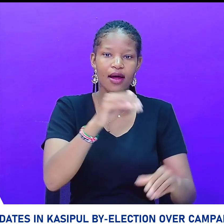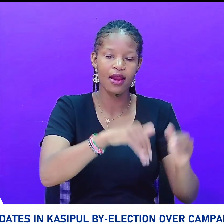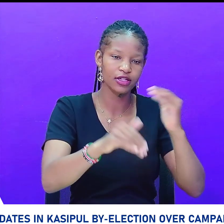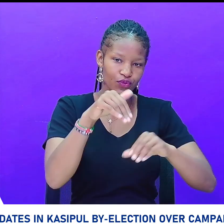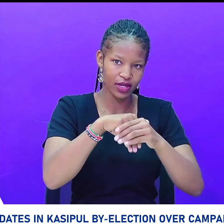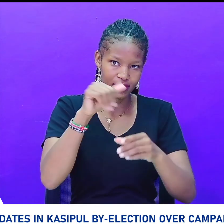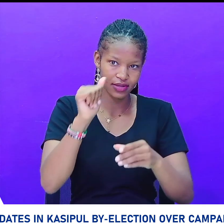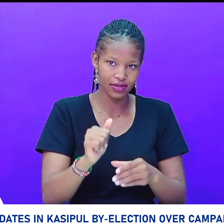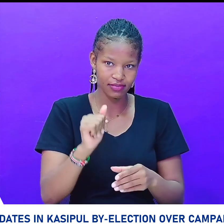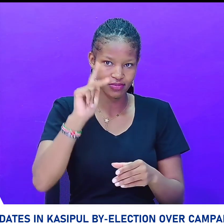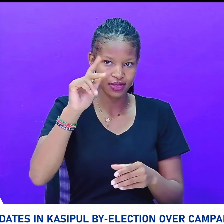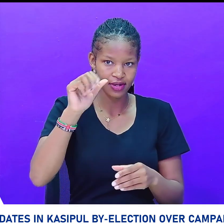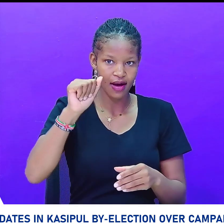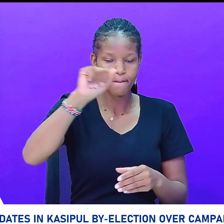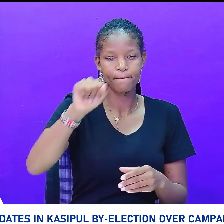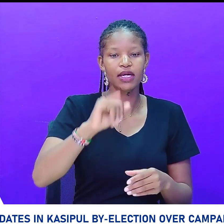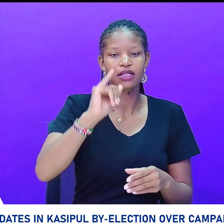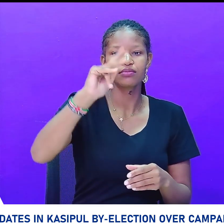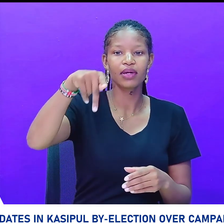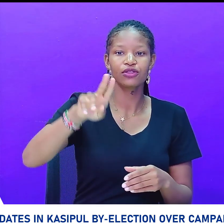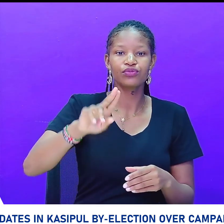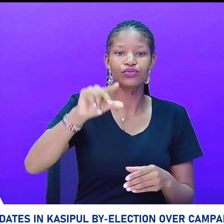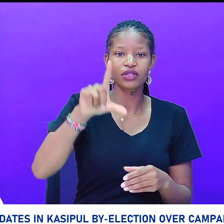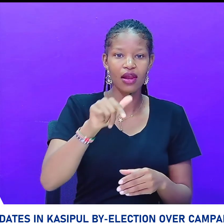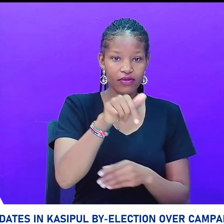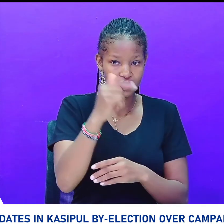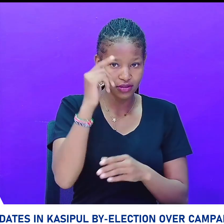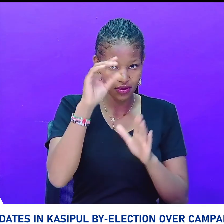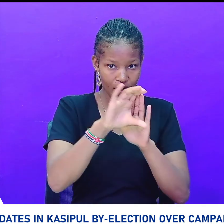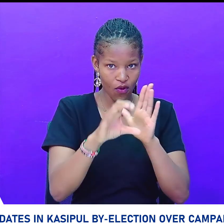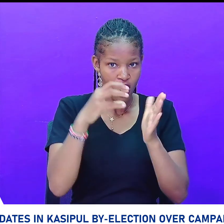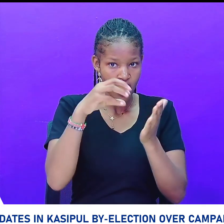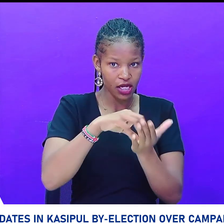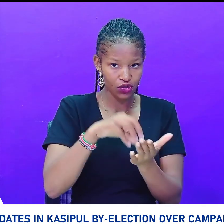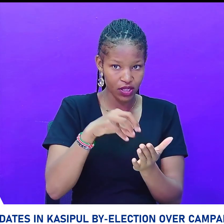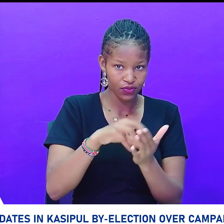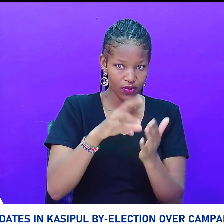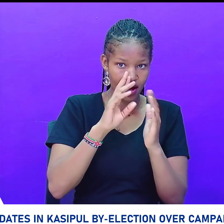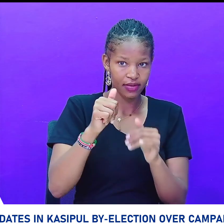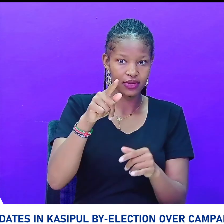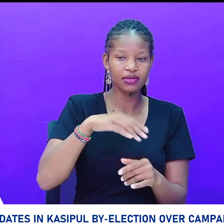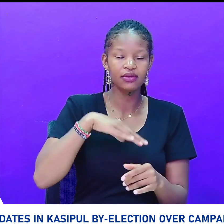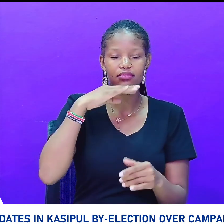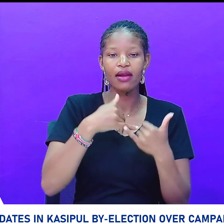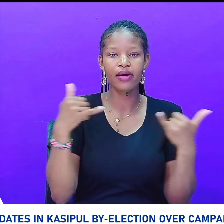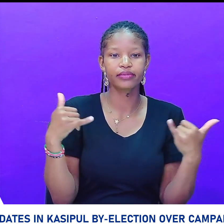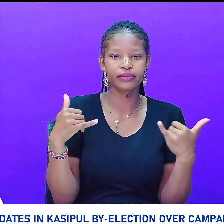will summon candidates contesting the upcoming by-election in Kasipul constituency over reports